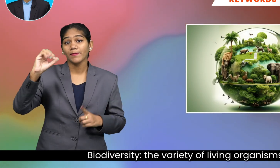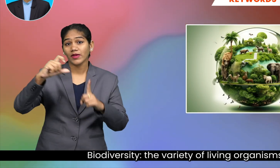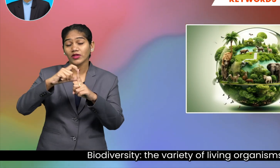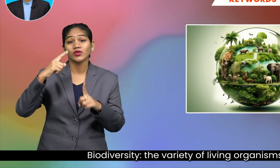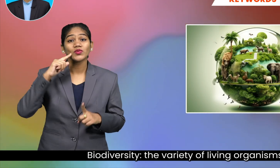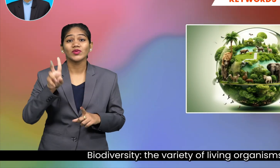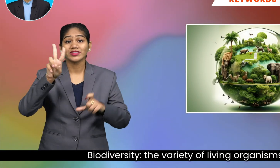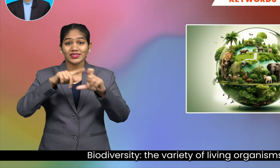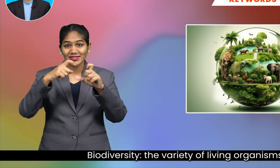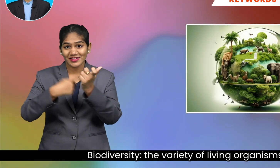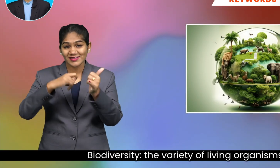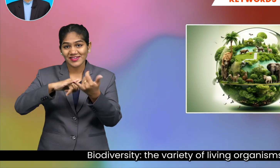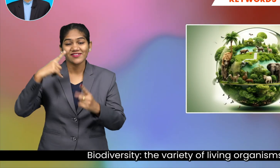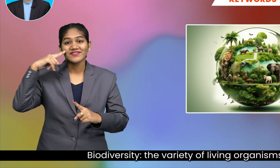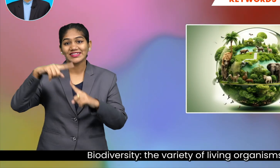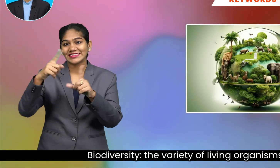biodiversity,